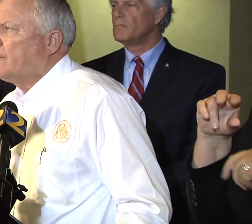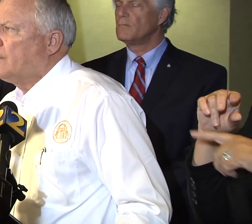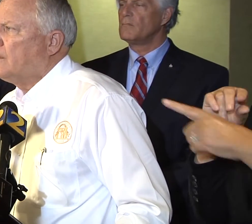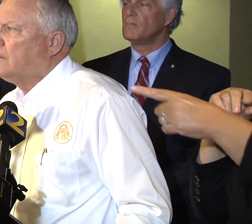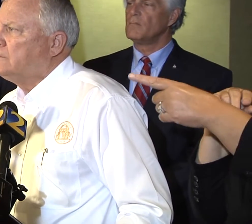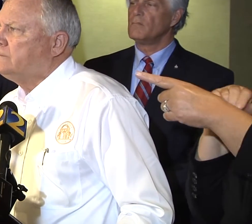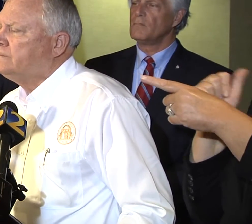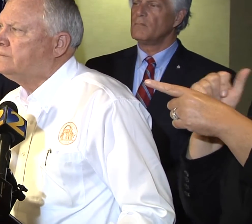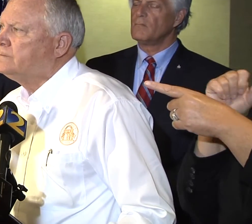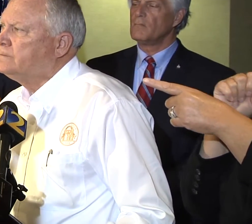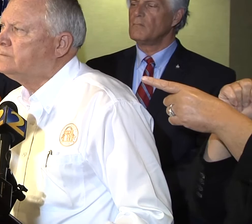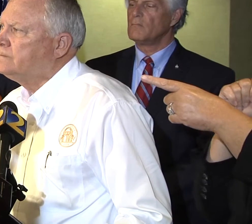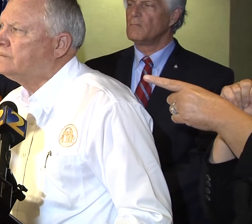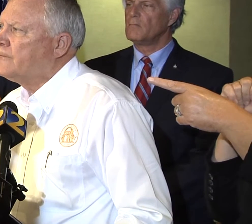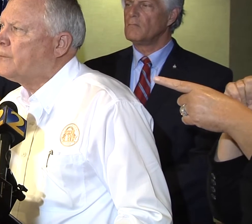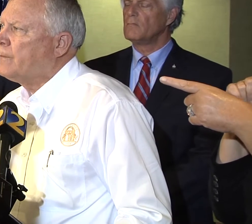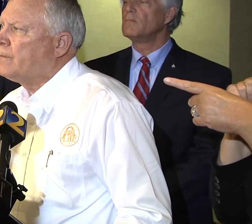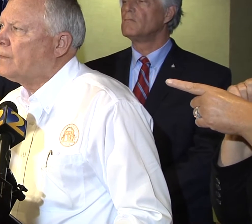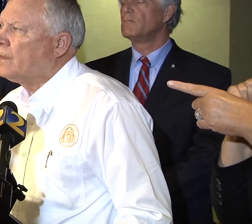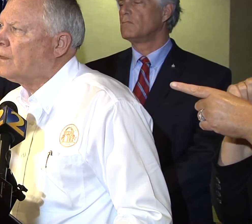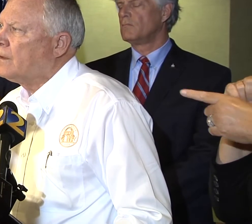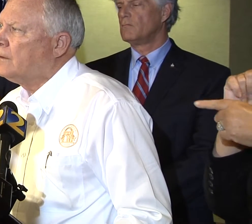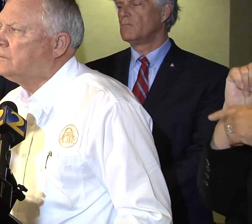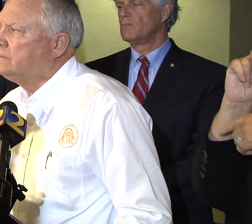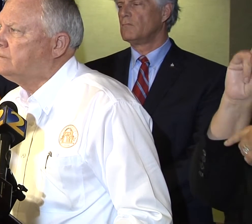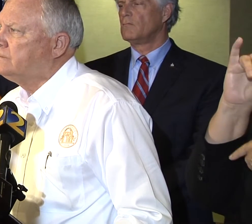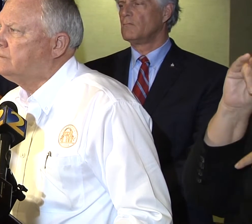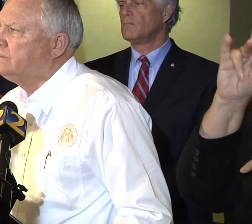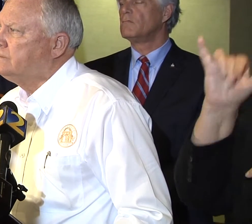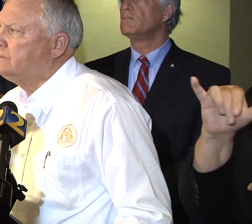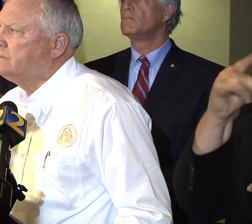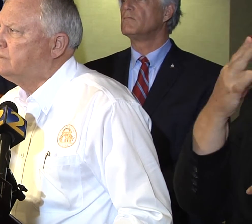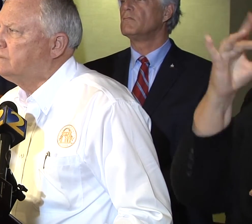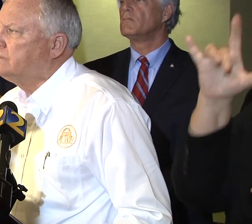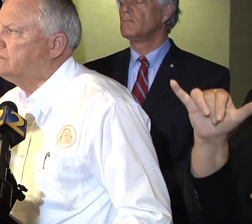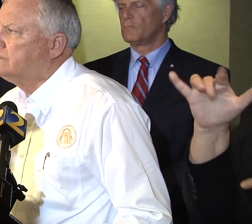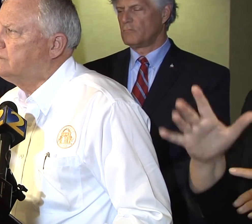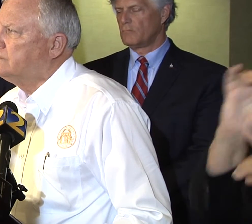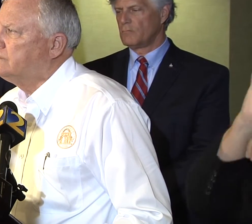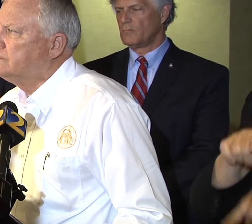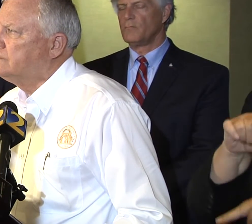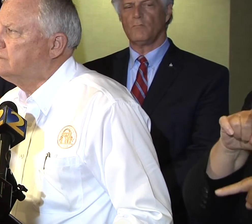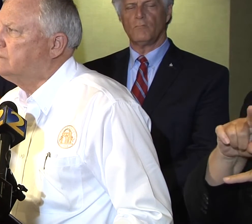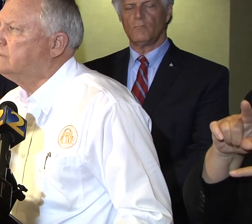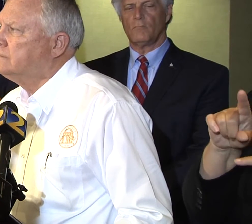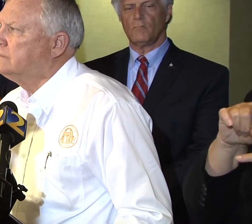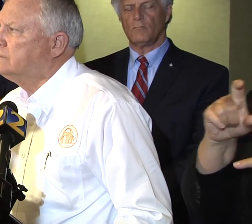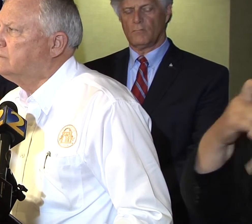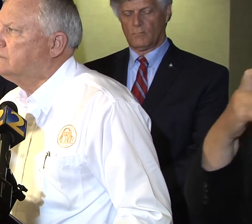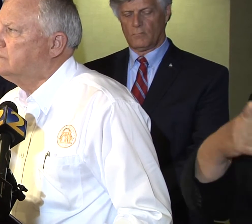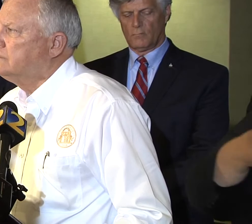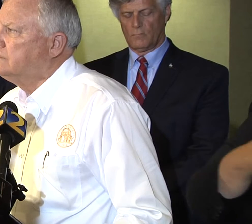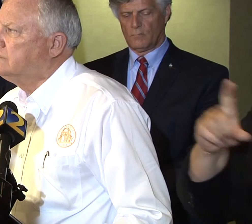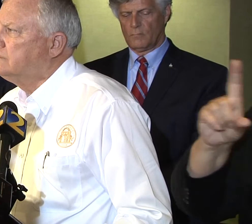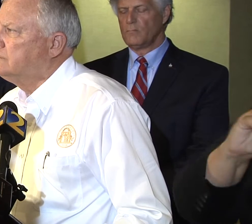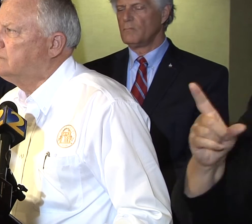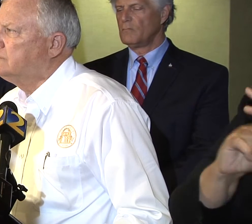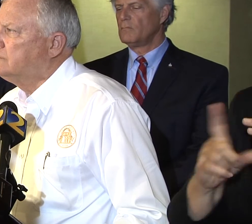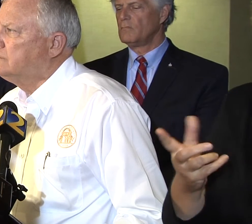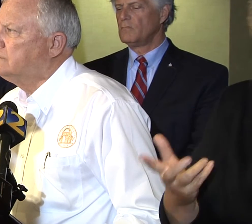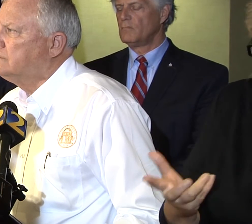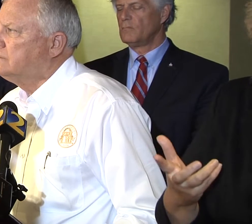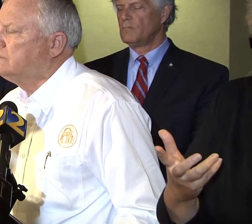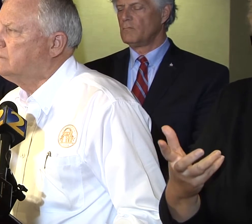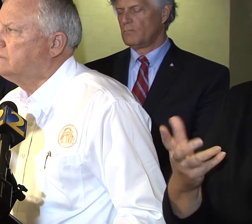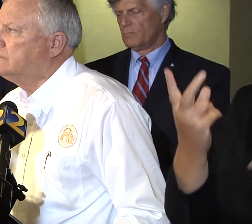to that, Governor, Nikki Haley 2 days ago ordered a mandatory evacuation of something like 1 million people. You didn't do